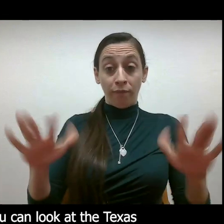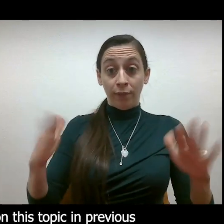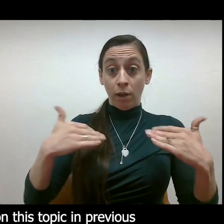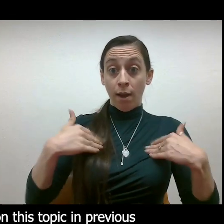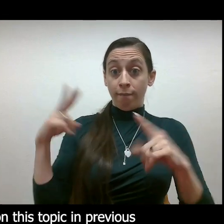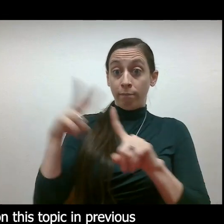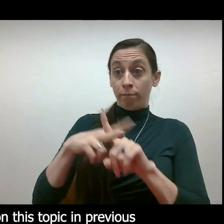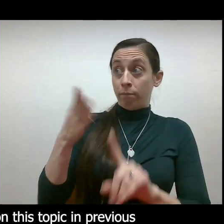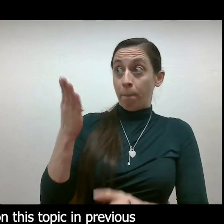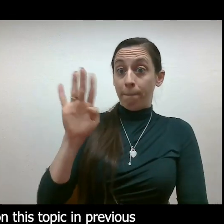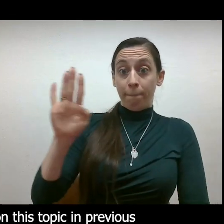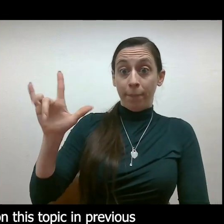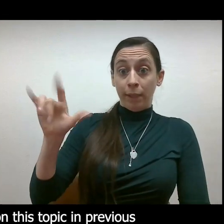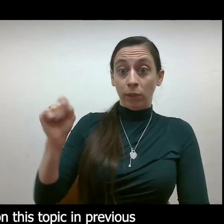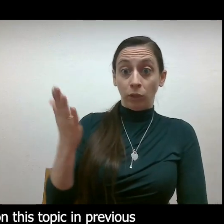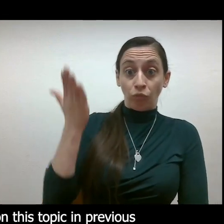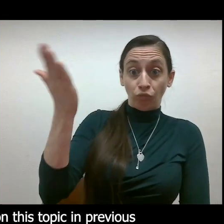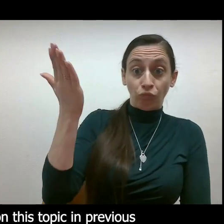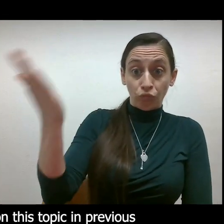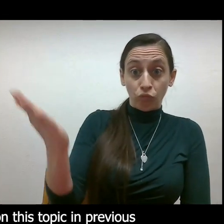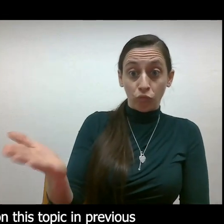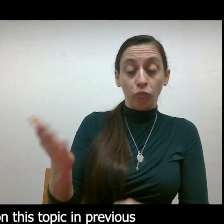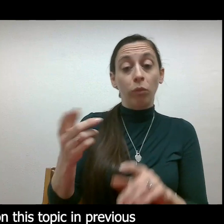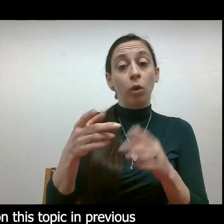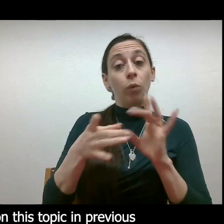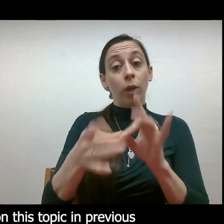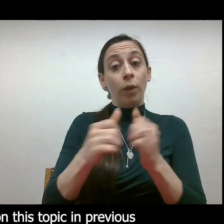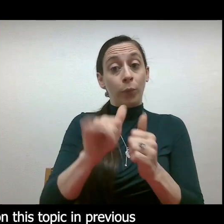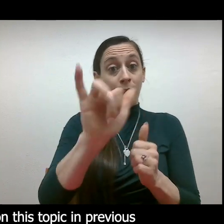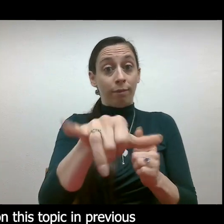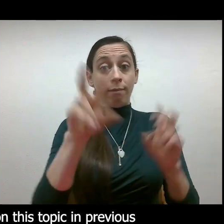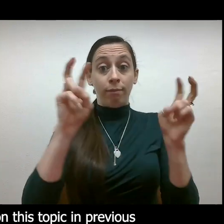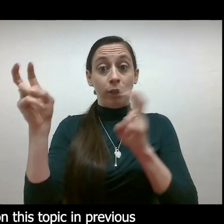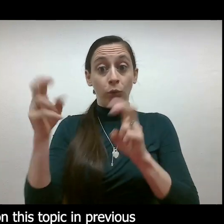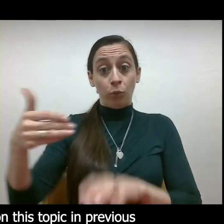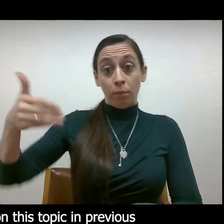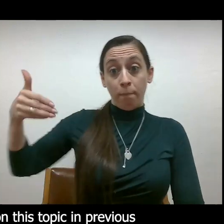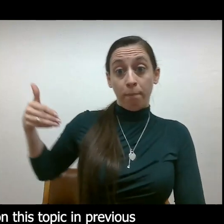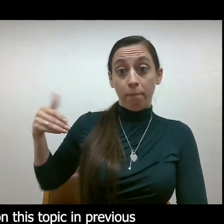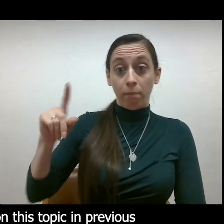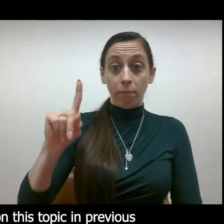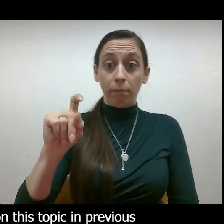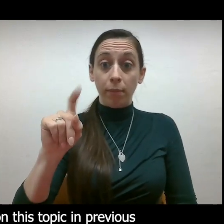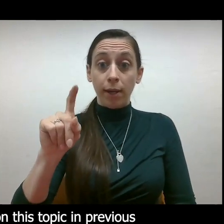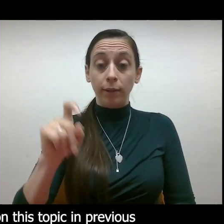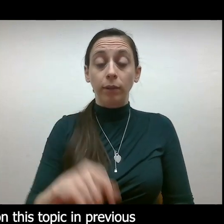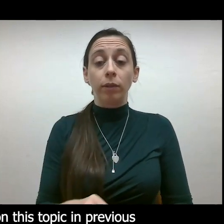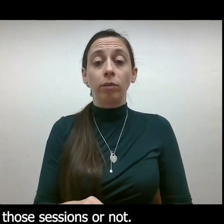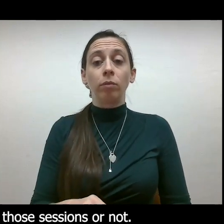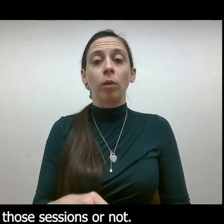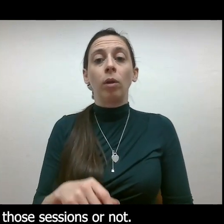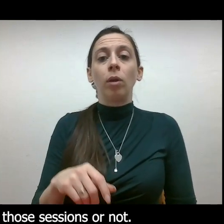the Texas legislature and see if there have been bills filed on this topic in previous sessions,